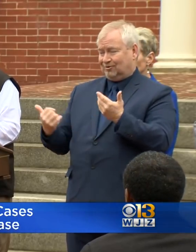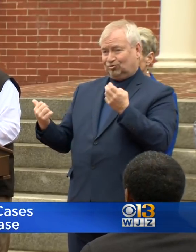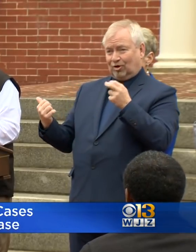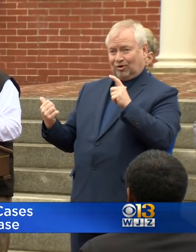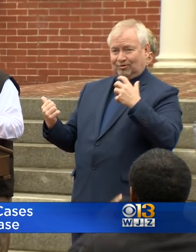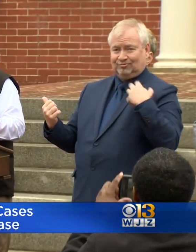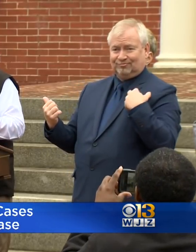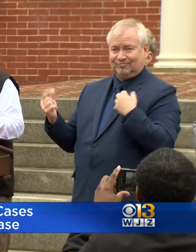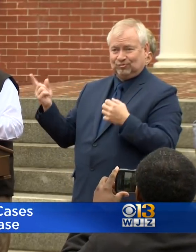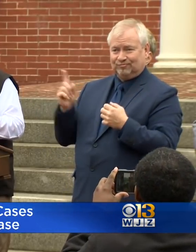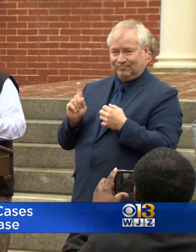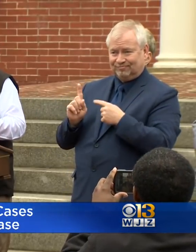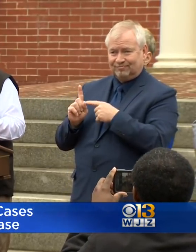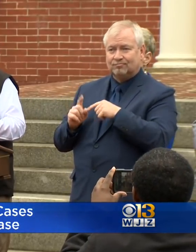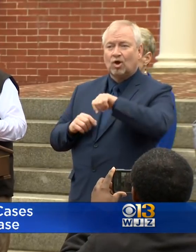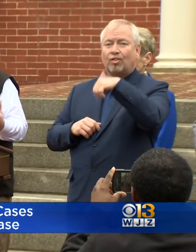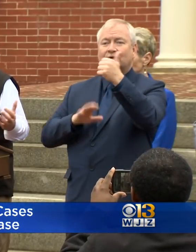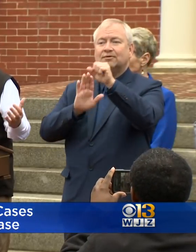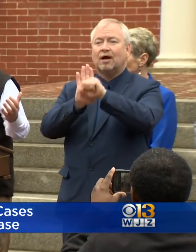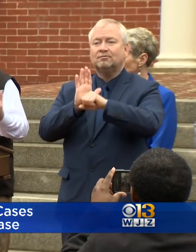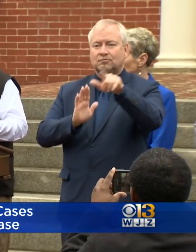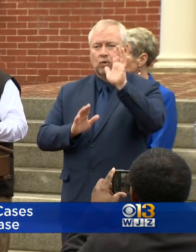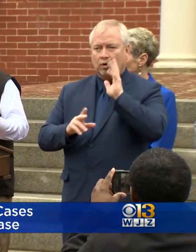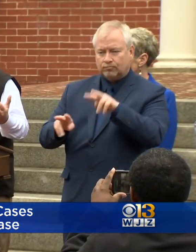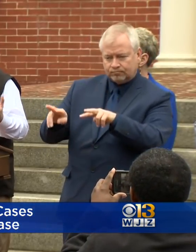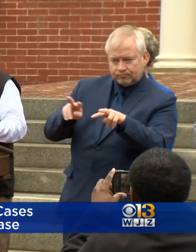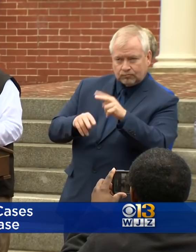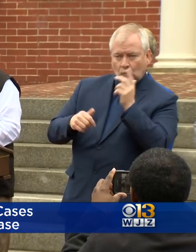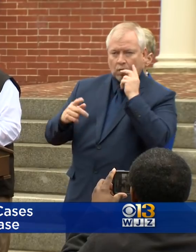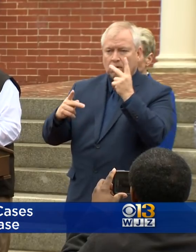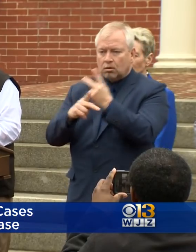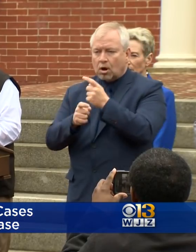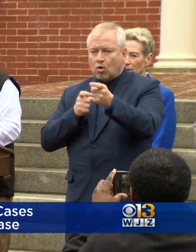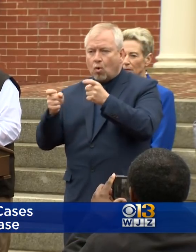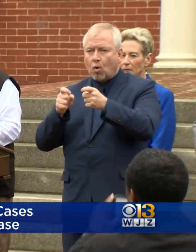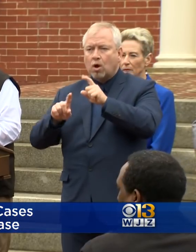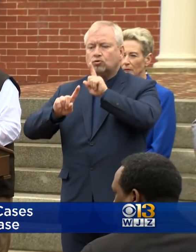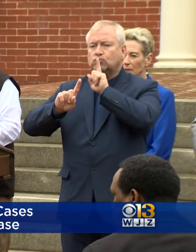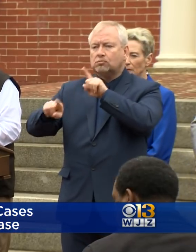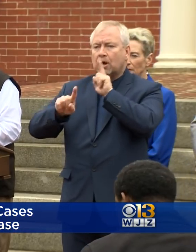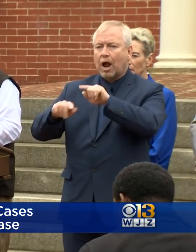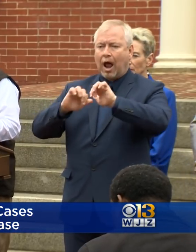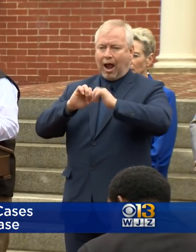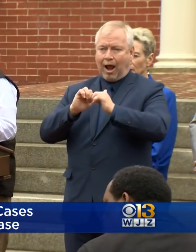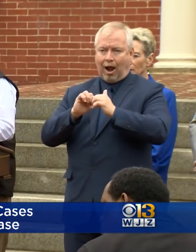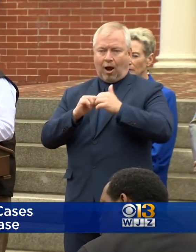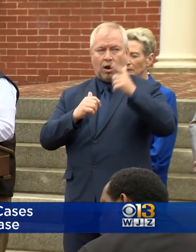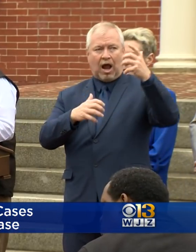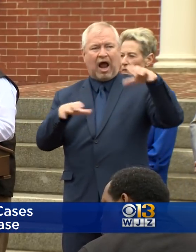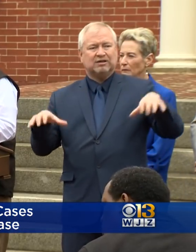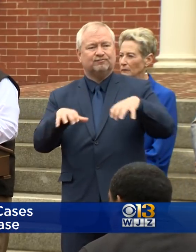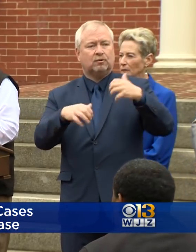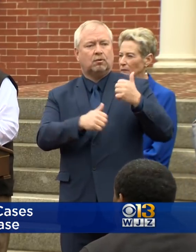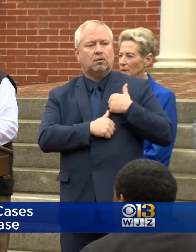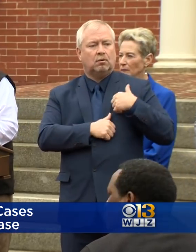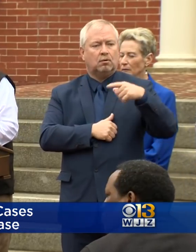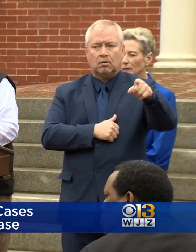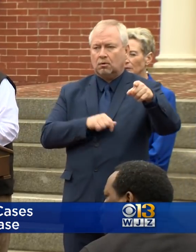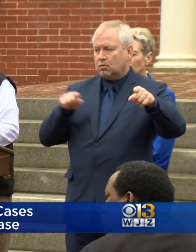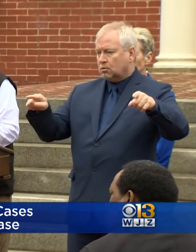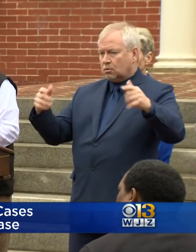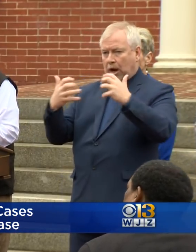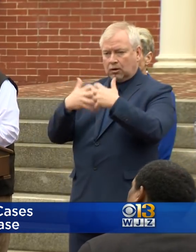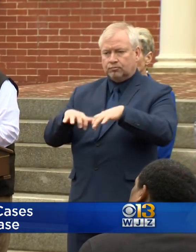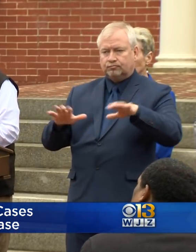other states would actually control the response with assistance from the active duty military. Is that about right, General? Yeah.